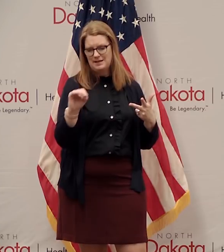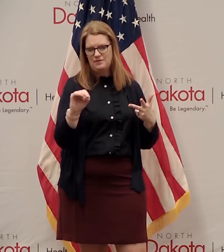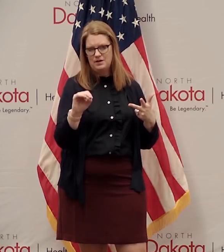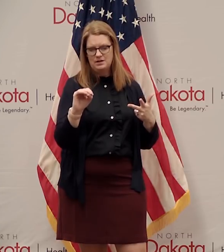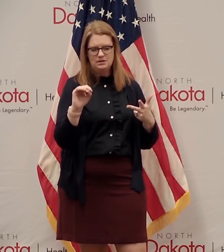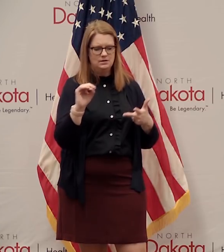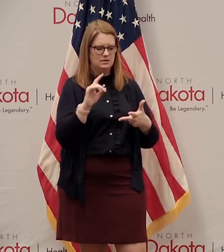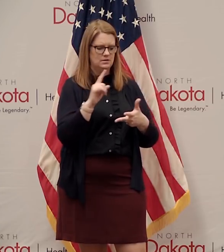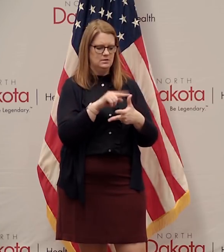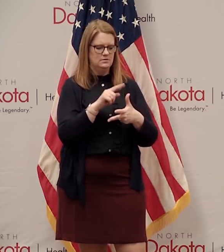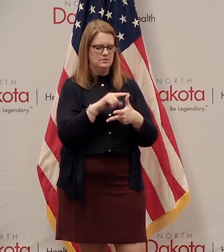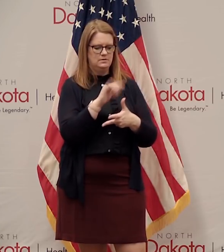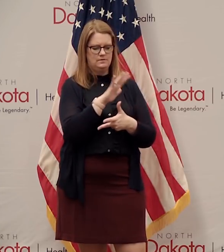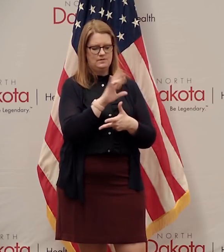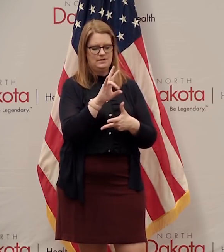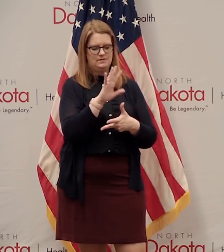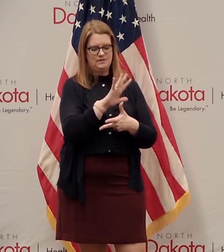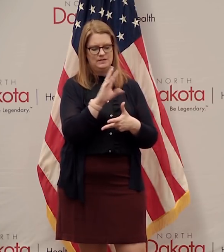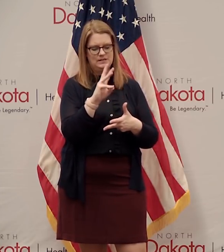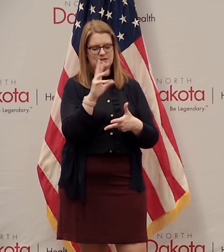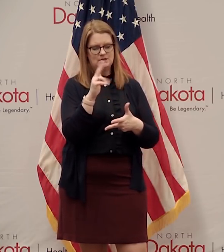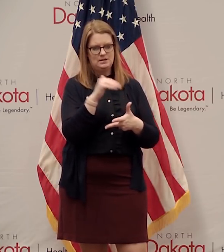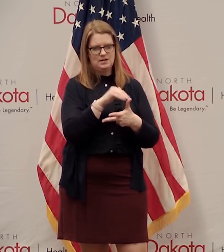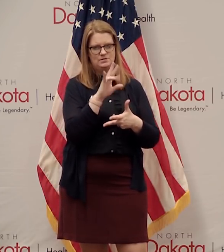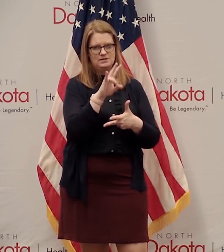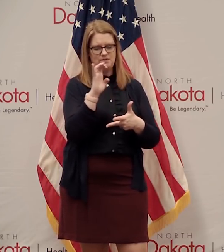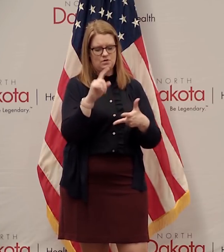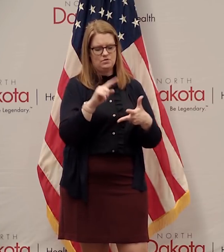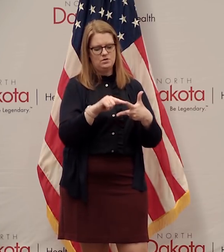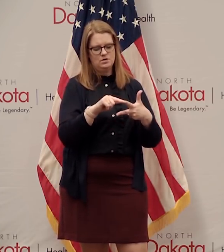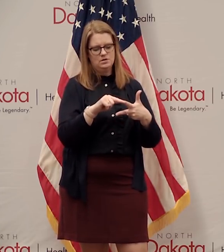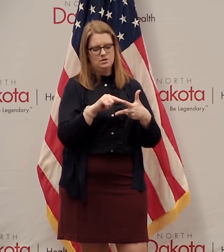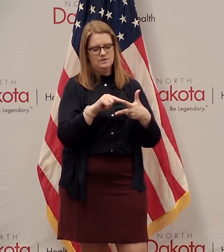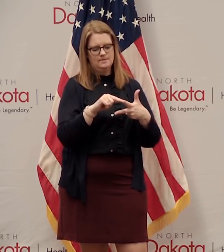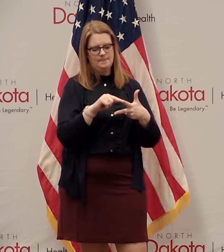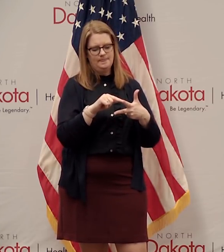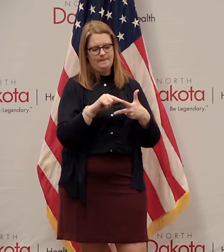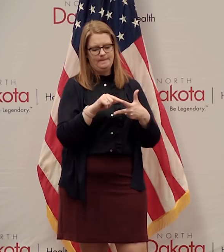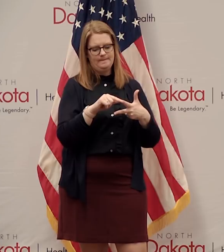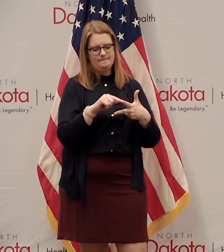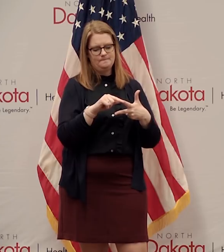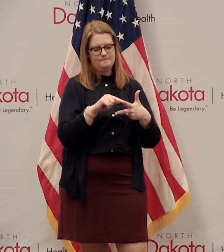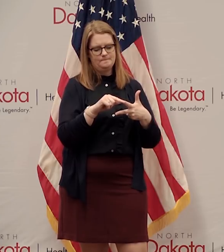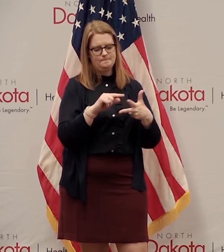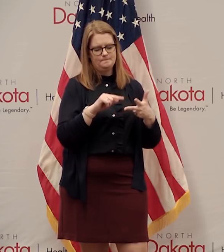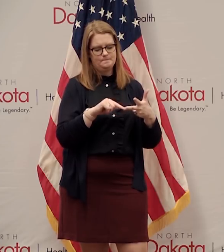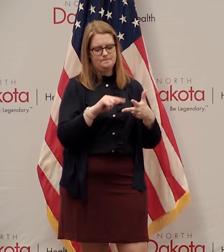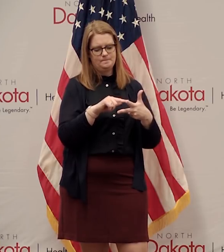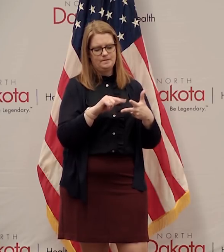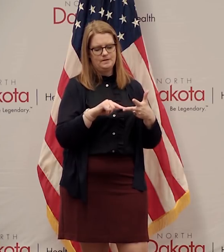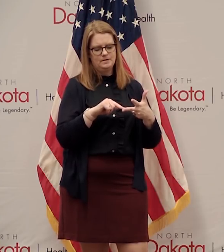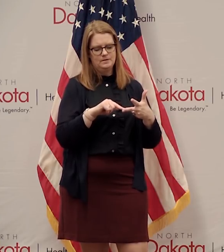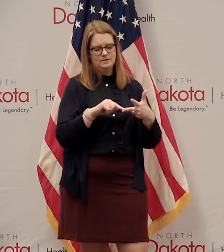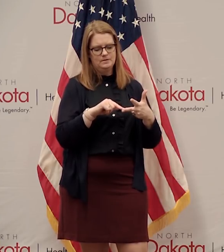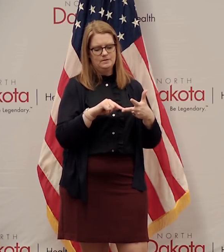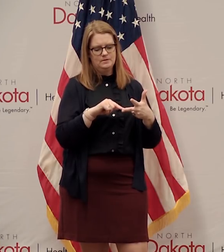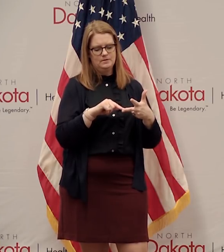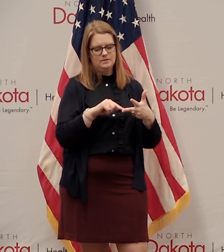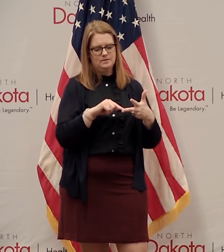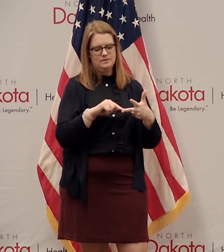the total regular claims to 56,700. And each of the PUA and